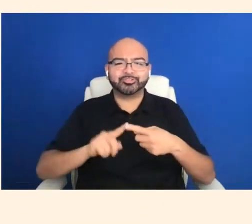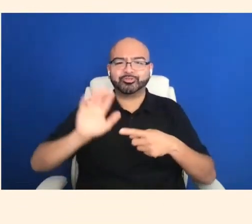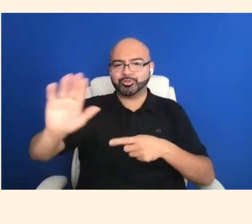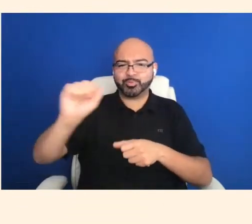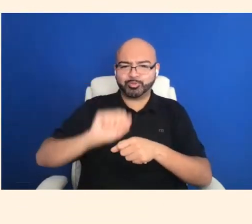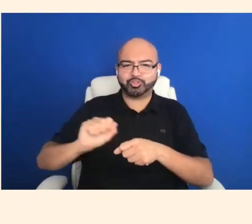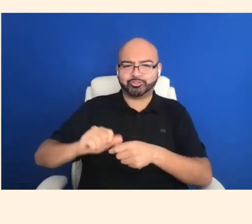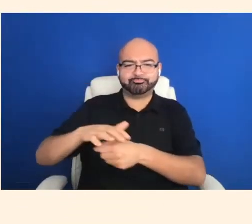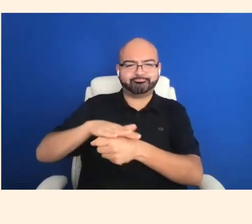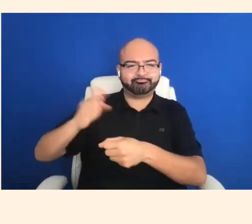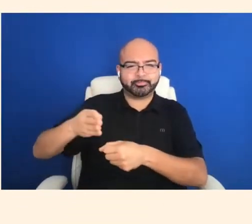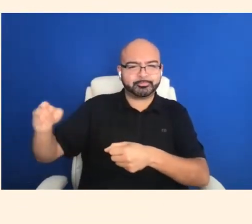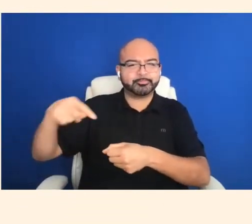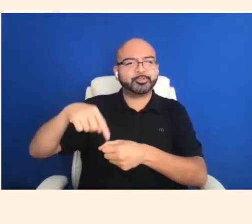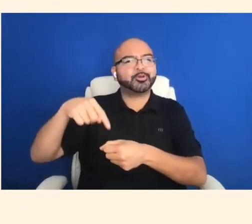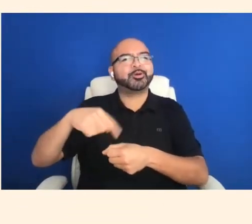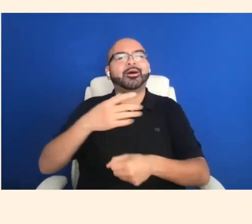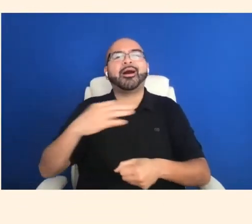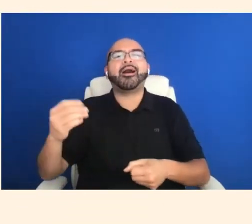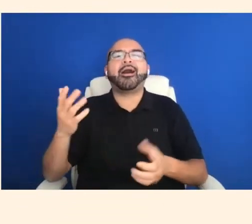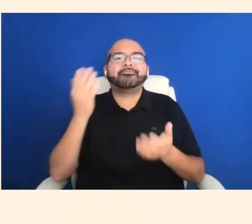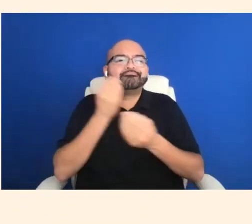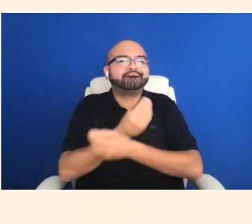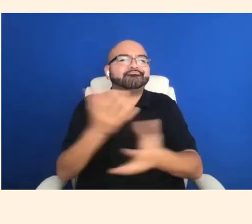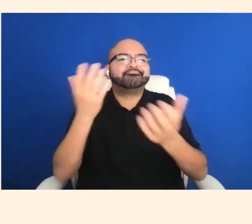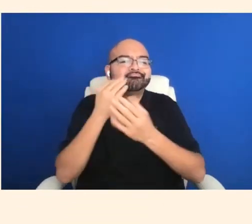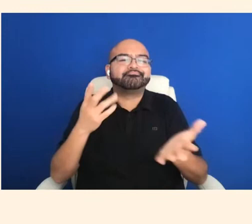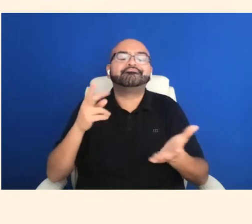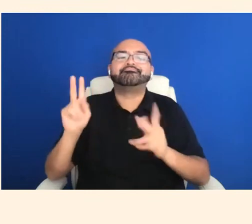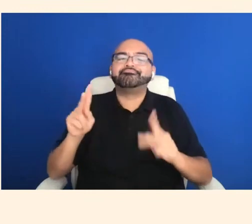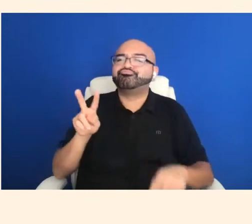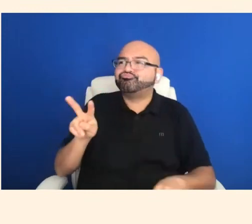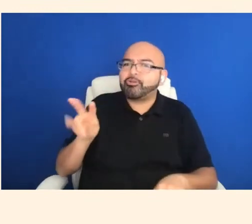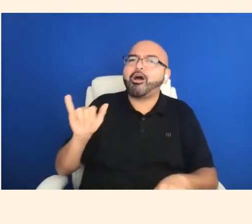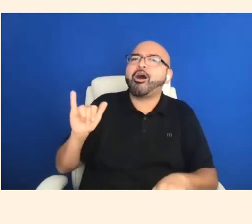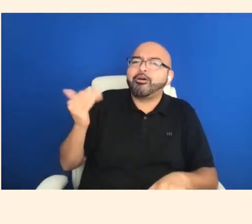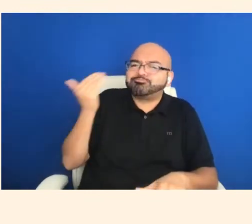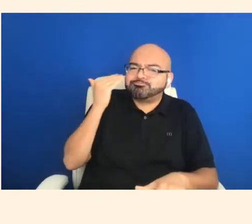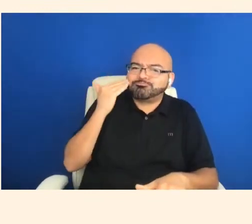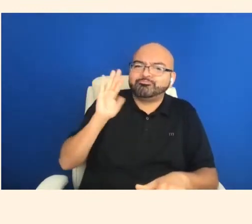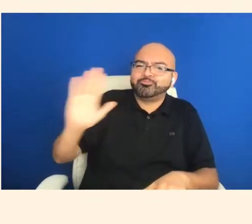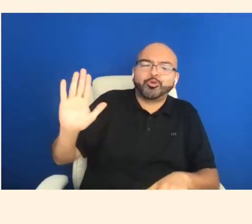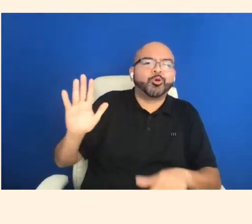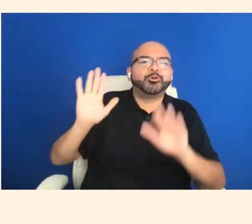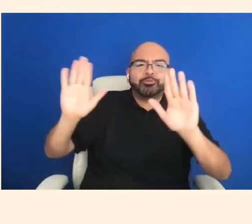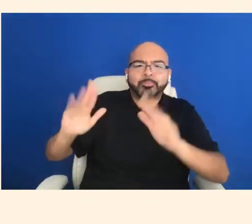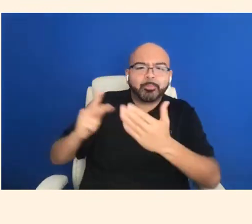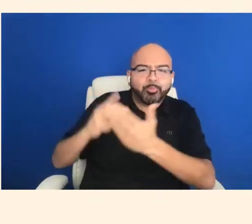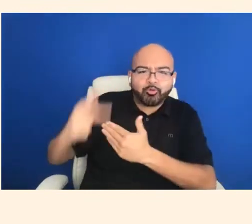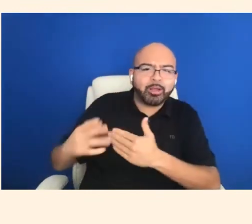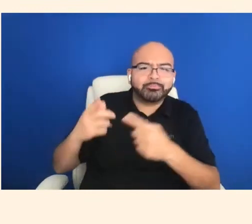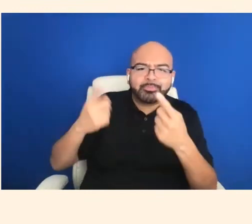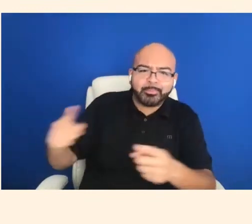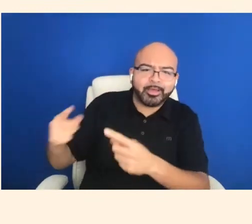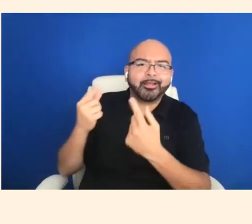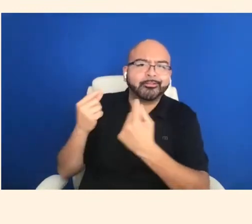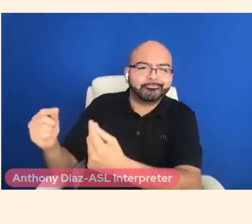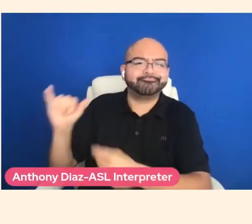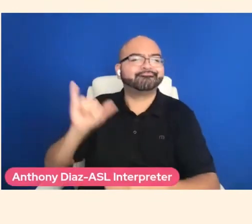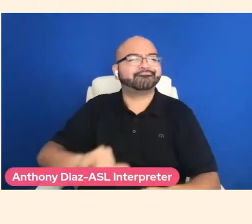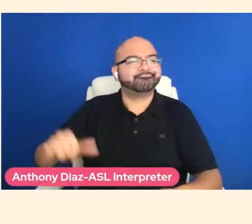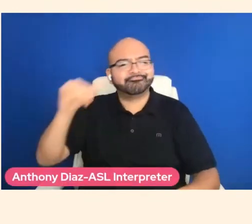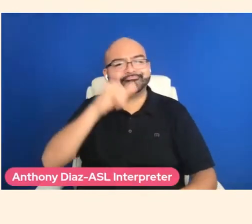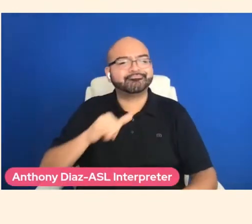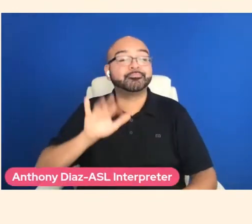there, and just getting us familiar with all of the incredible programs and work happening. Because really, your dedication, and I mean genuinely,